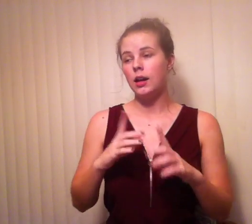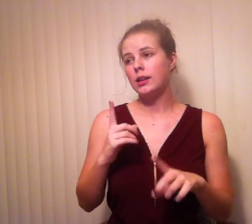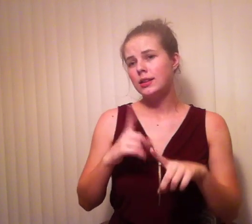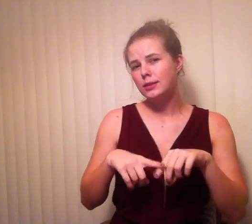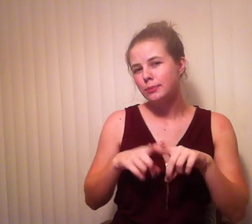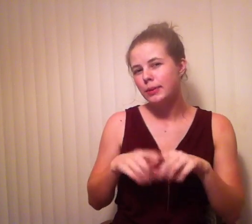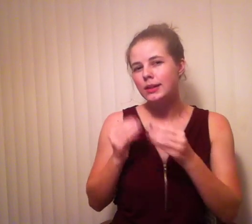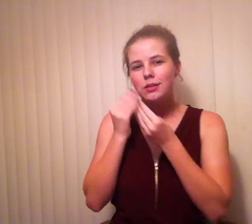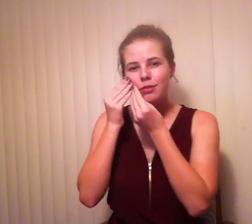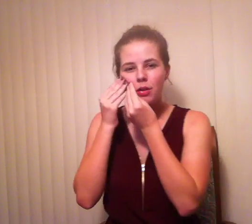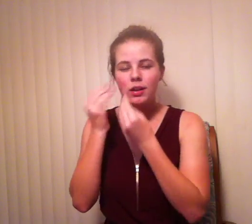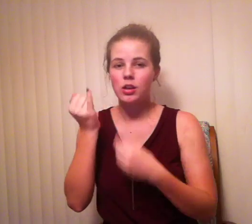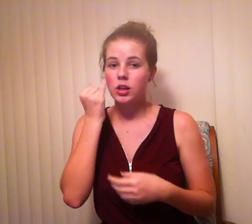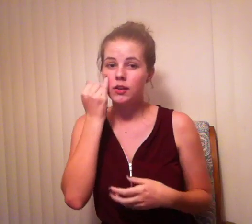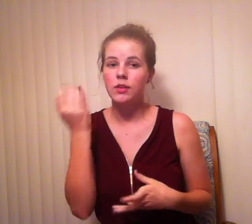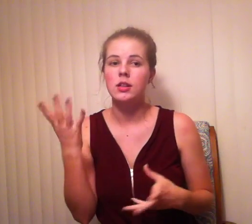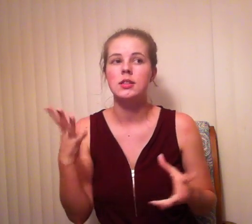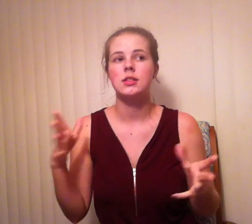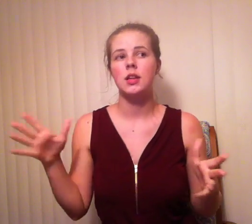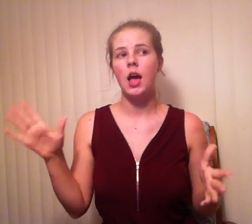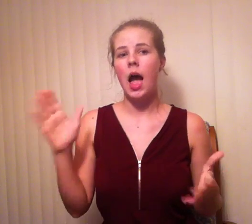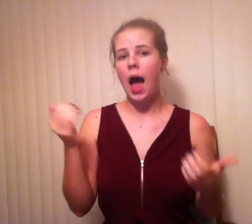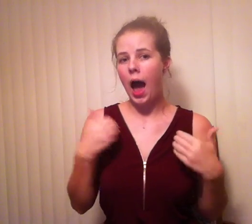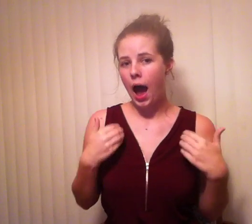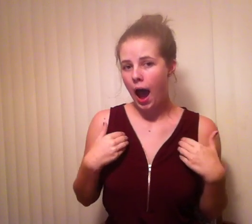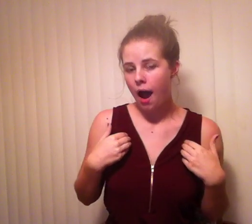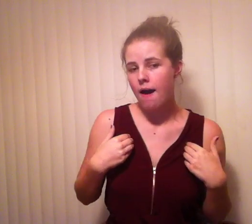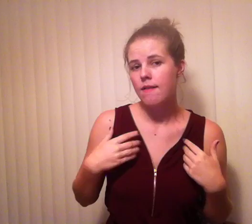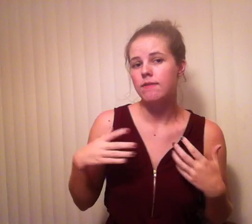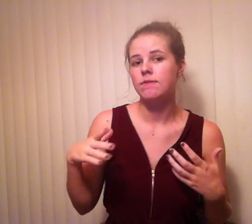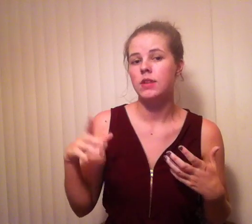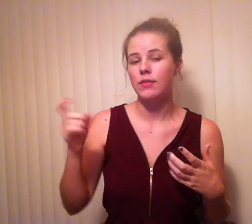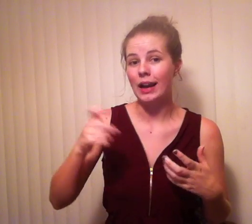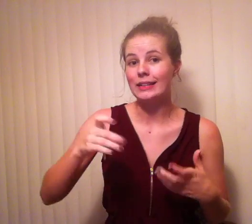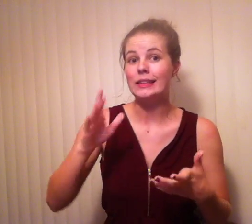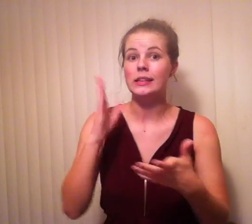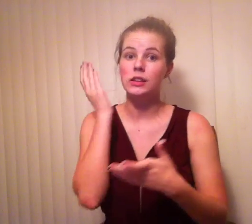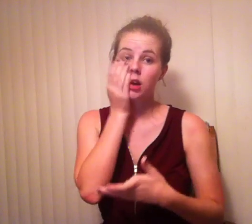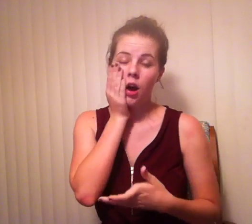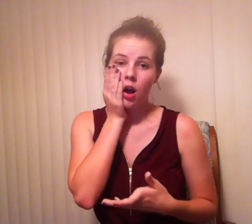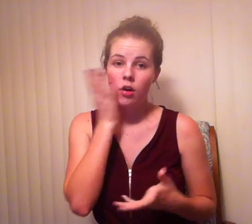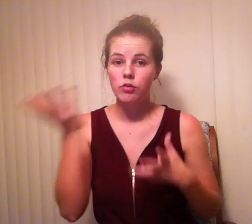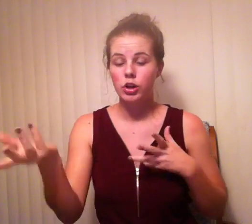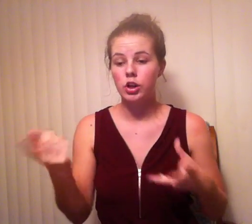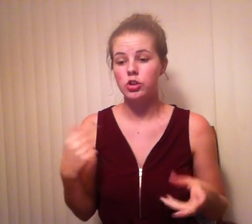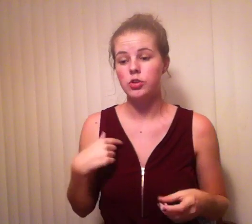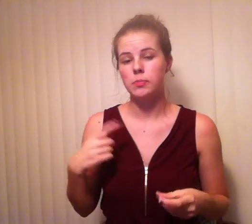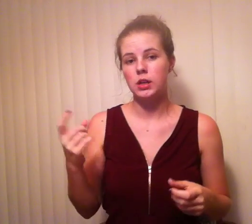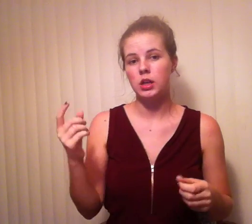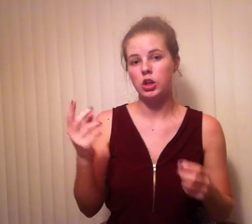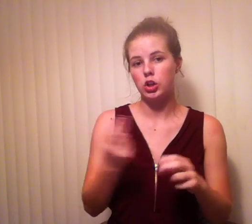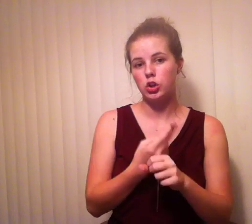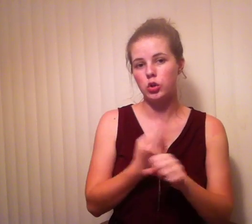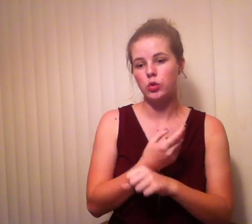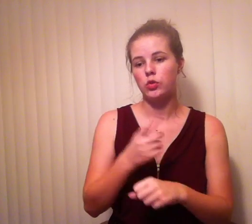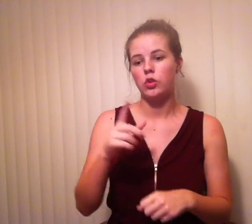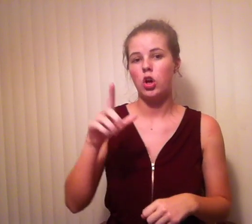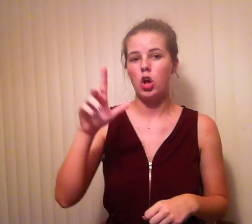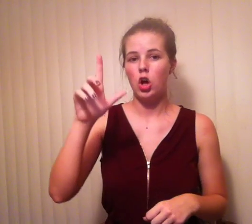running errands and stuff and I want something that has light coverage, or I'm just having a really good skin day, I'll go in with the L'Oreal True Match Lumi Cushion. I talked about